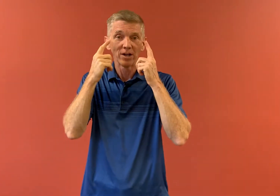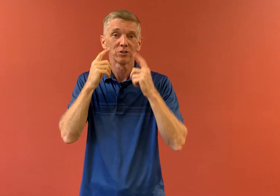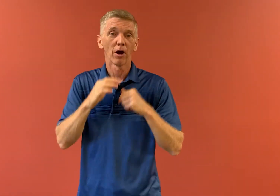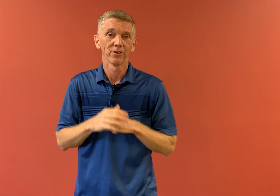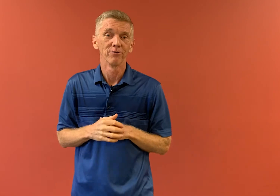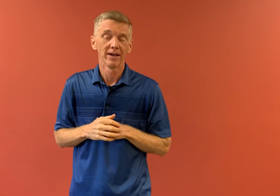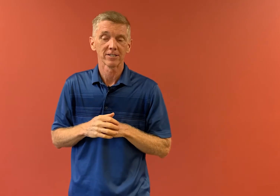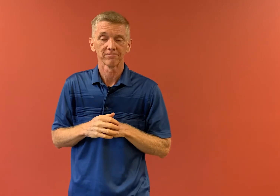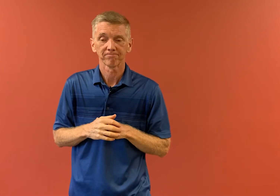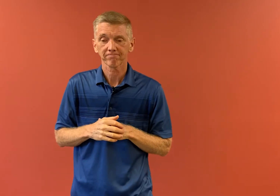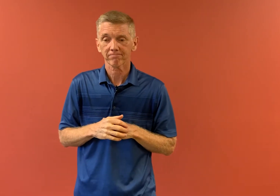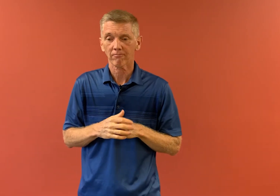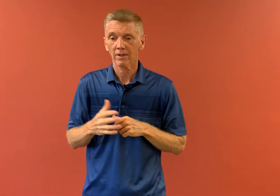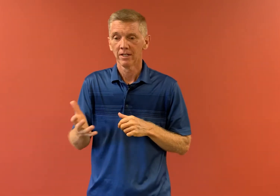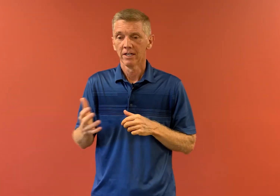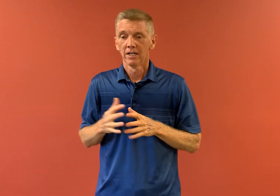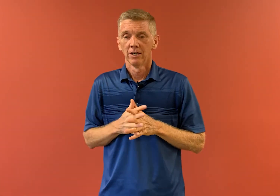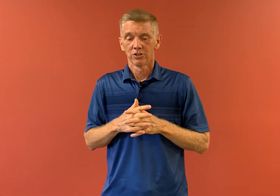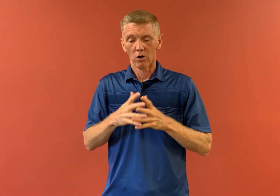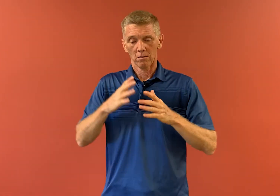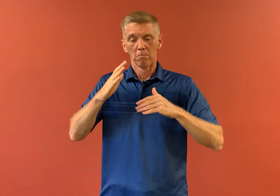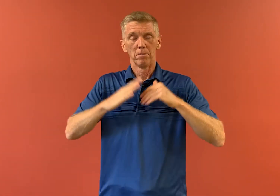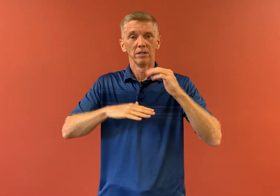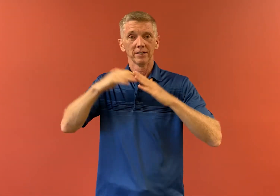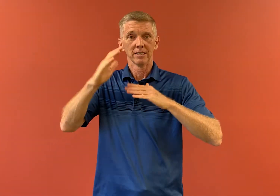mark in the face. So, building.